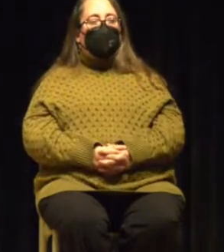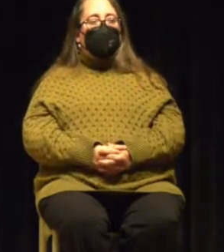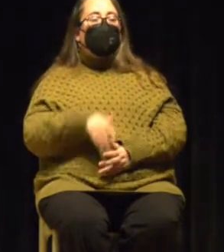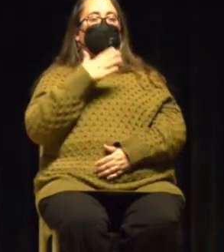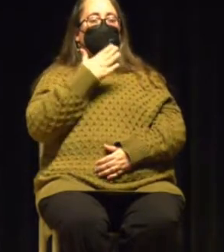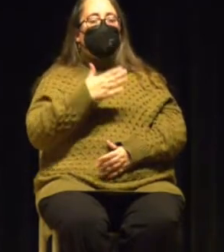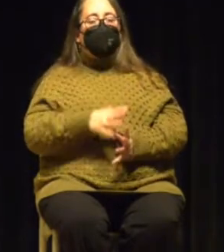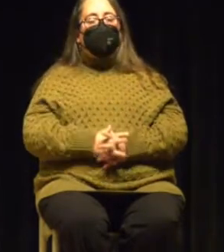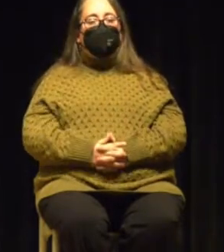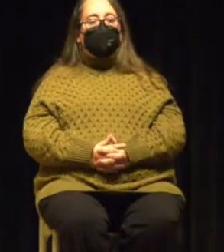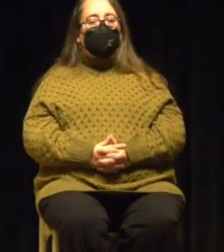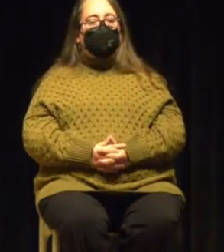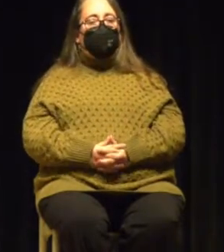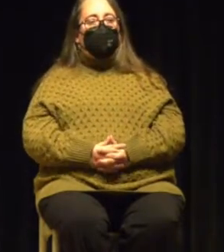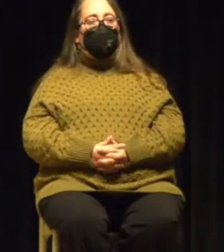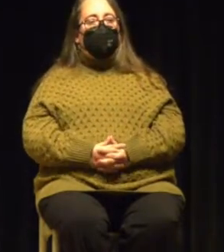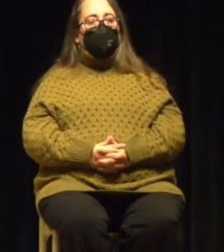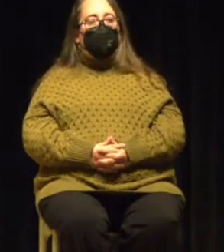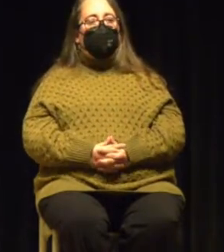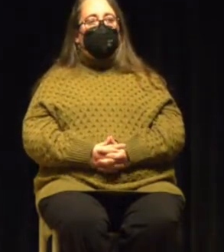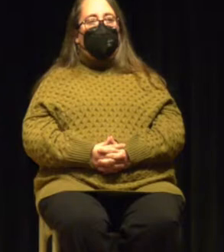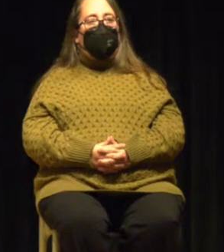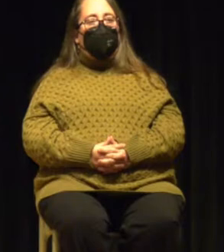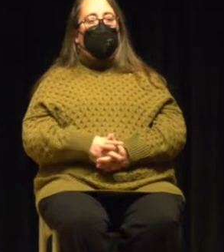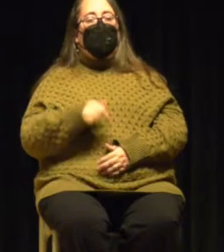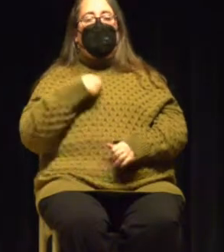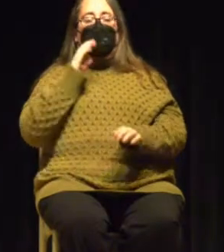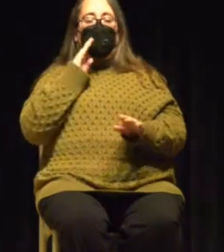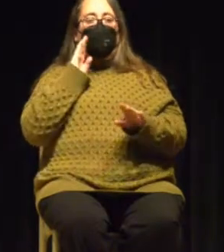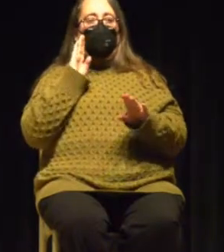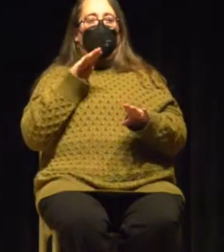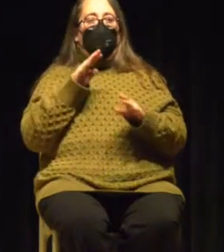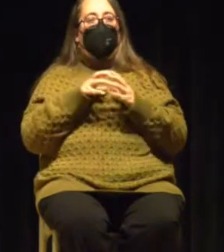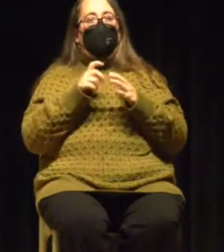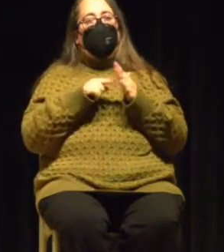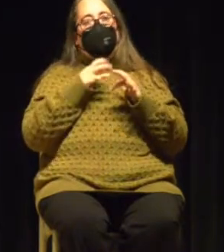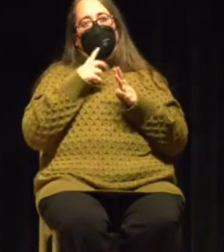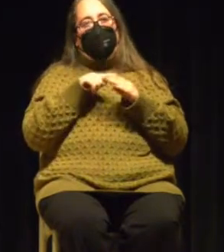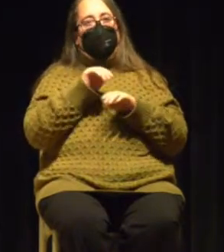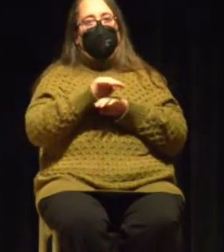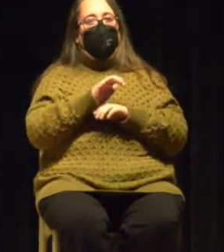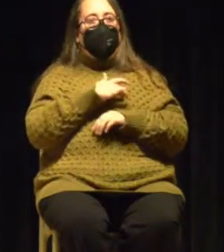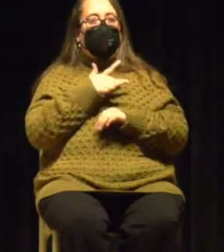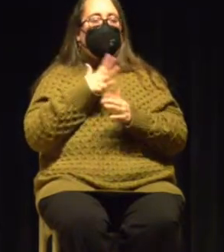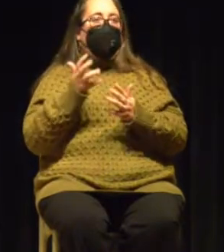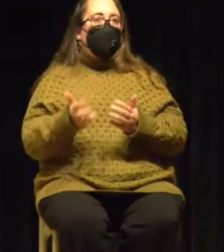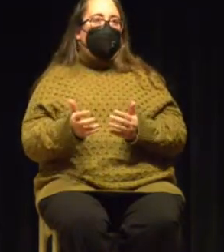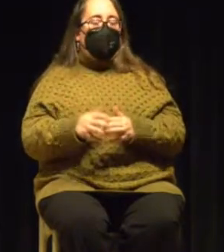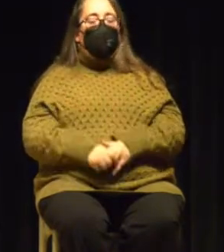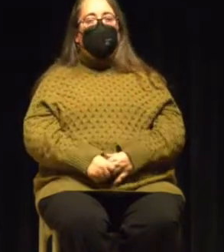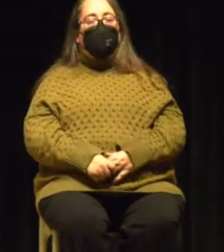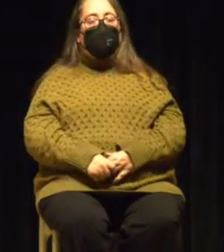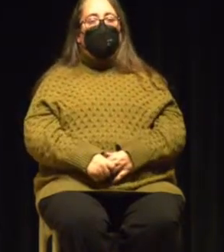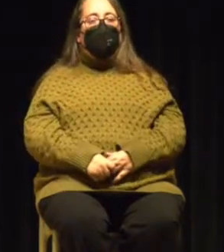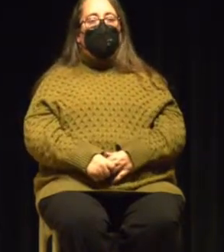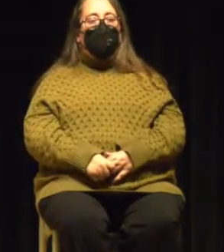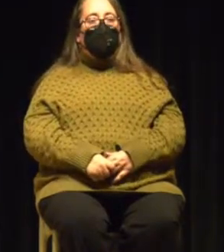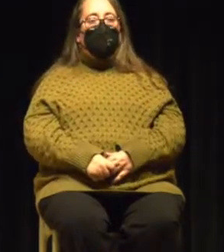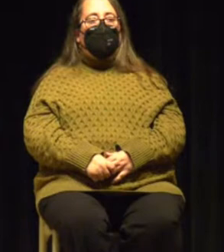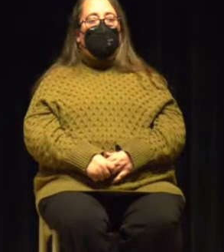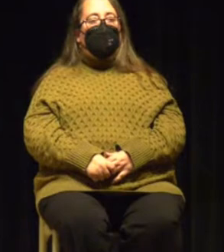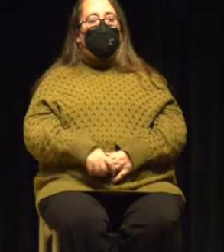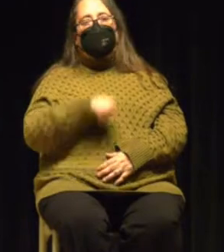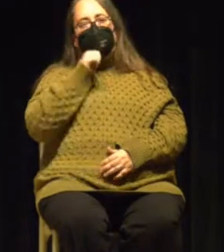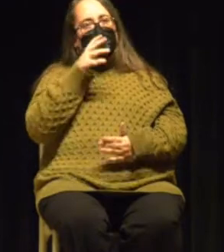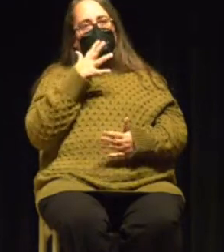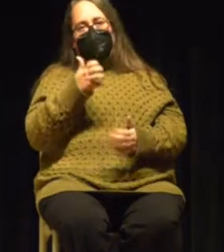Thank you for your question. I'll say this, look, you know, I know like a lot of what we talked about tonight, like feels really heavy, but like you said, you read it in 2 days. It's not a